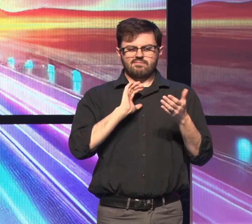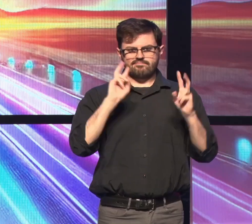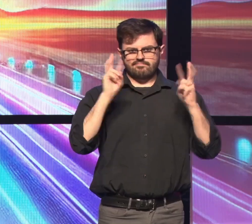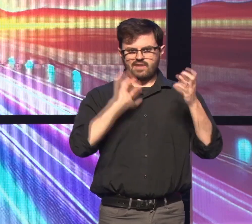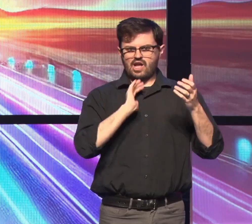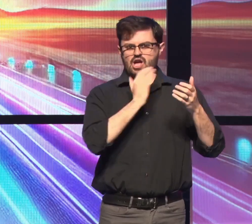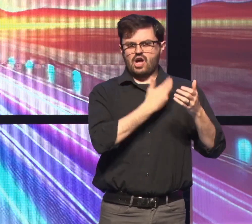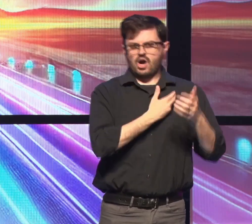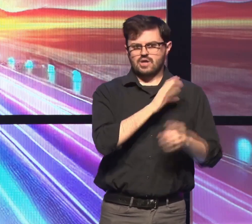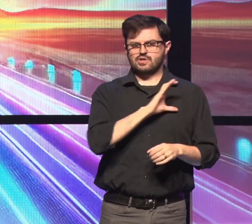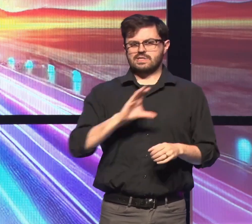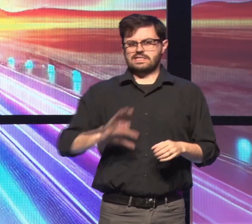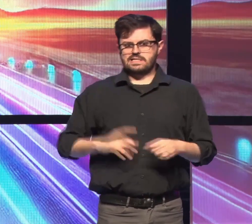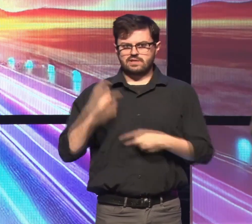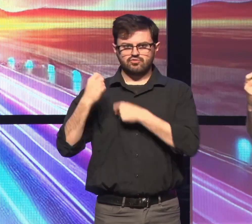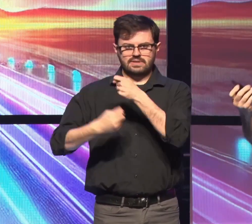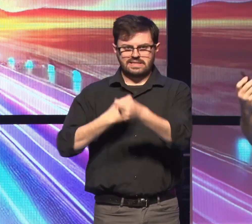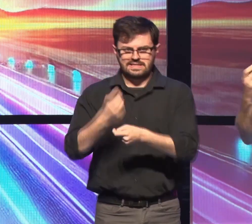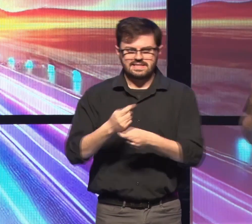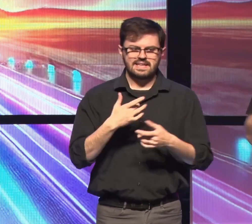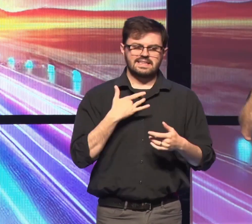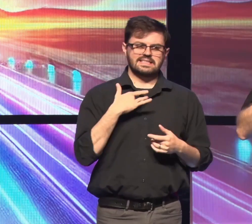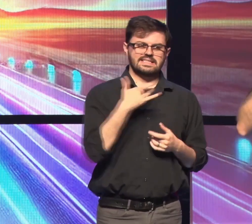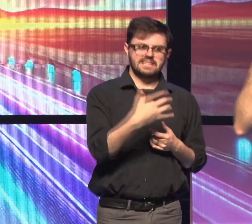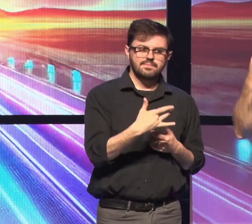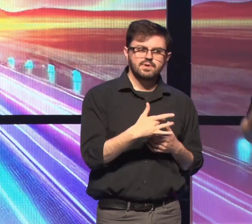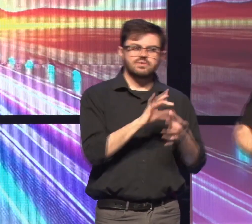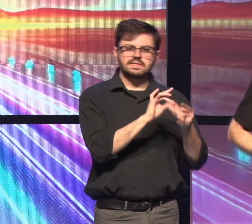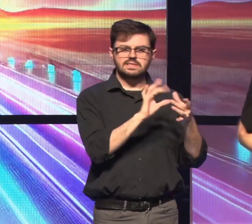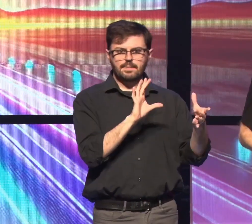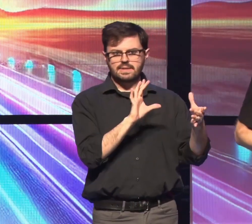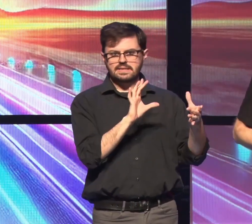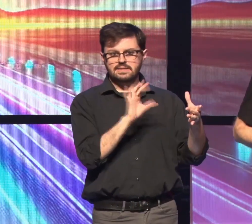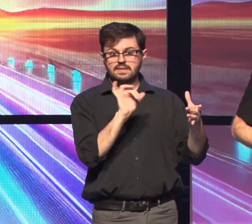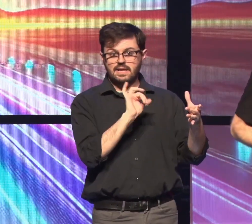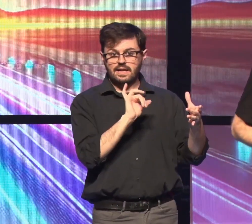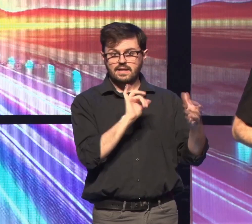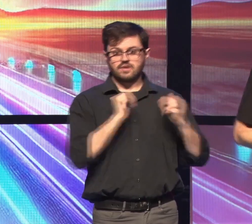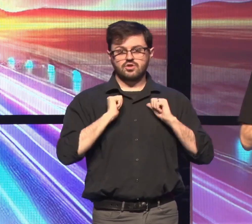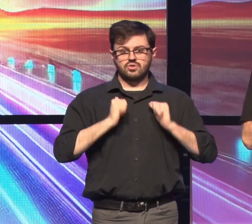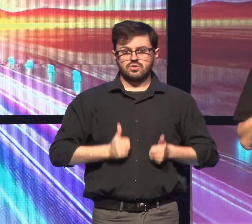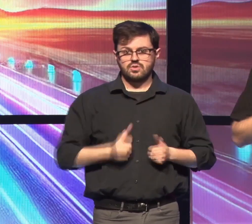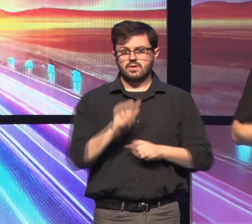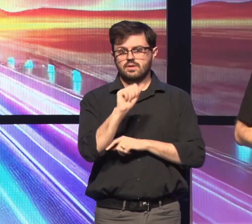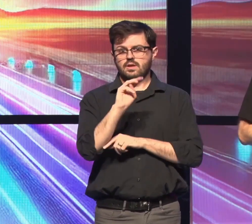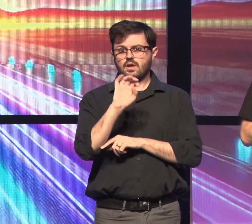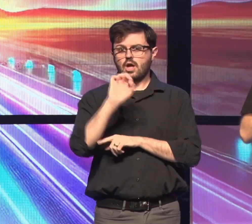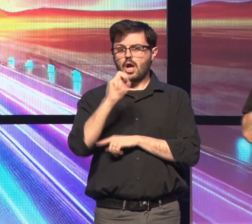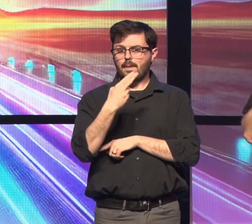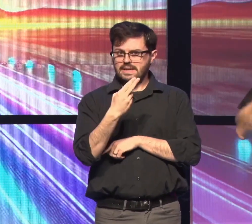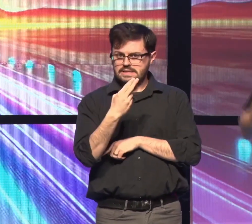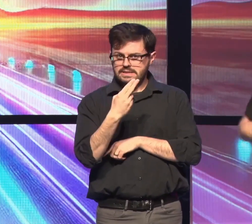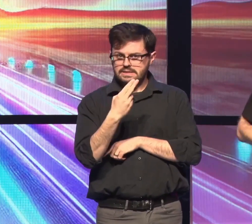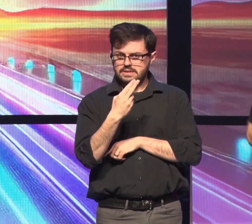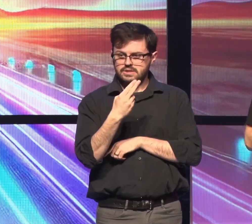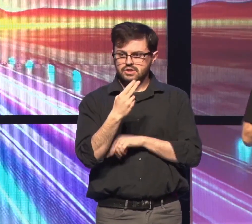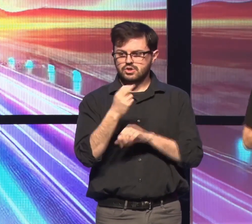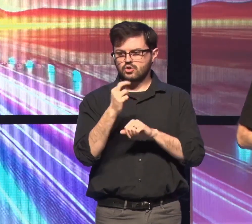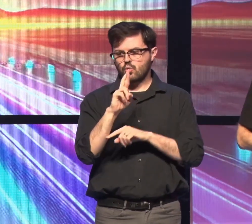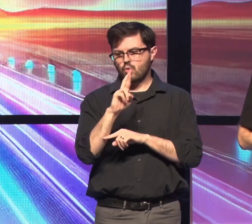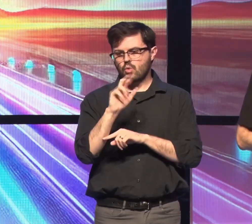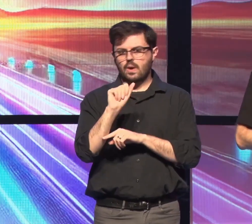the separatist model. So if you think of groups like the Amish, maybe you're familiar with other